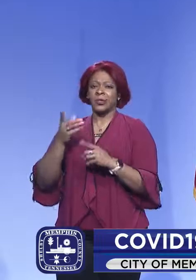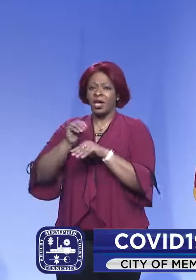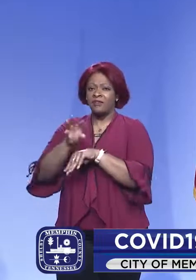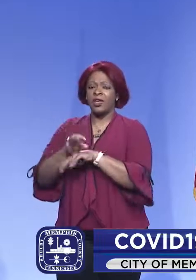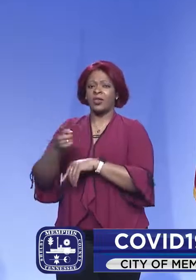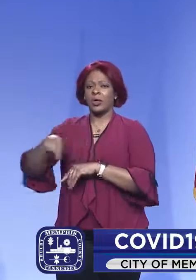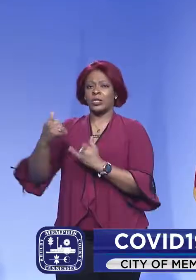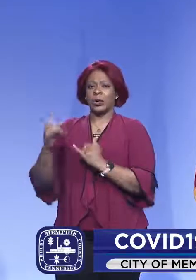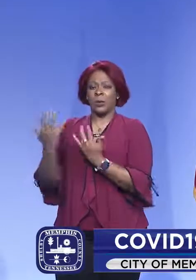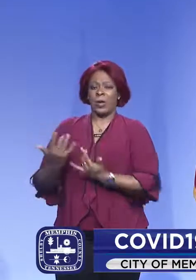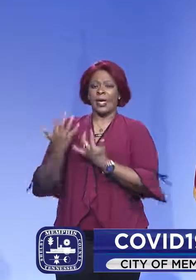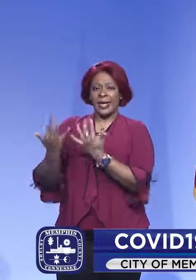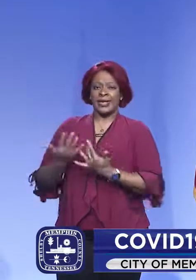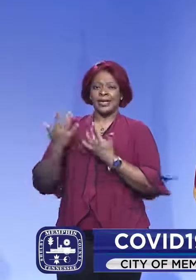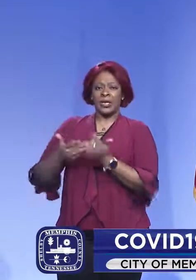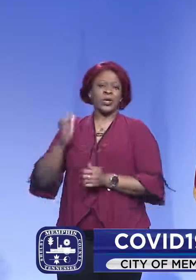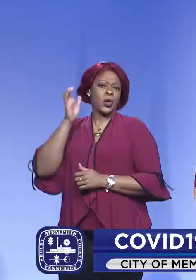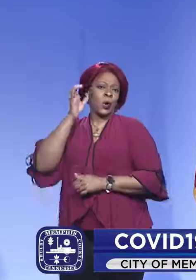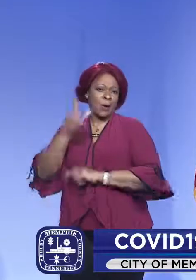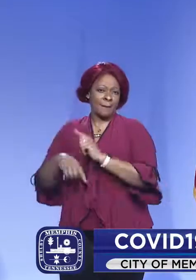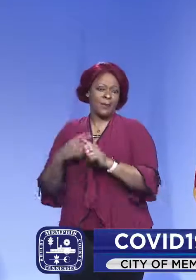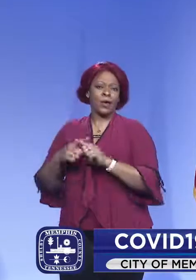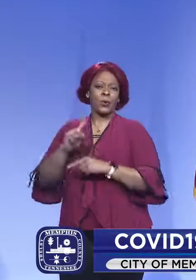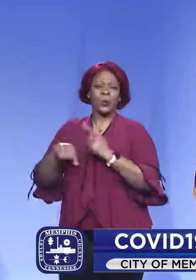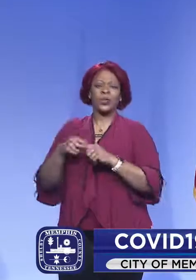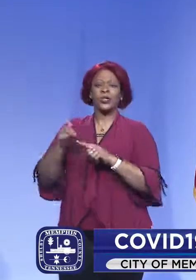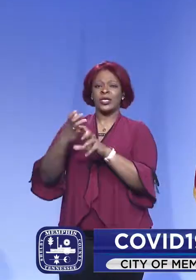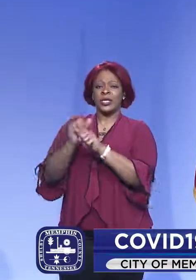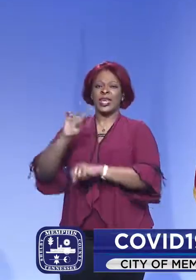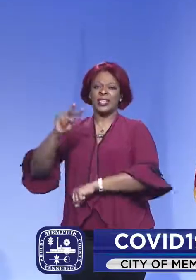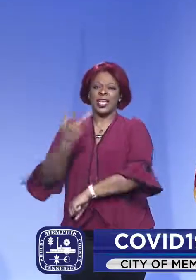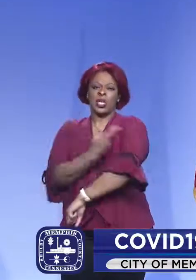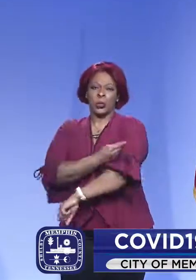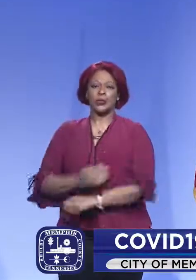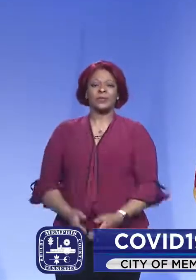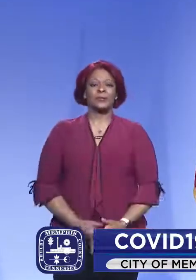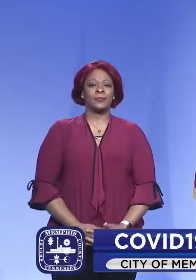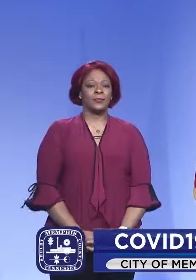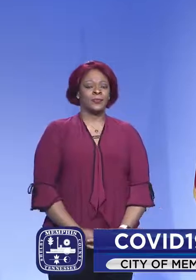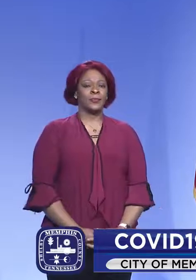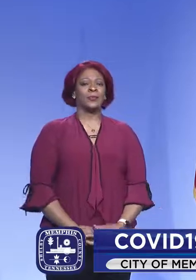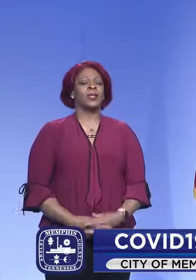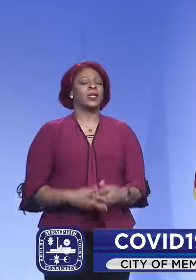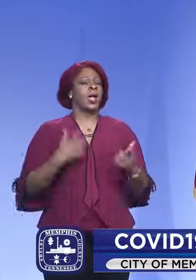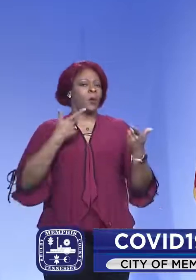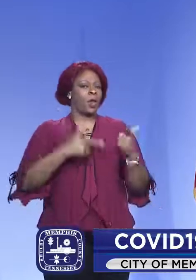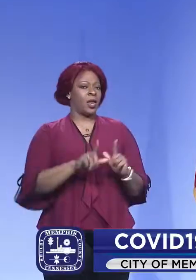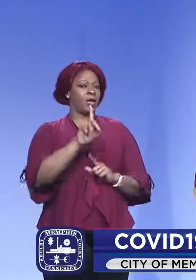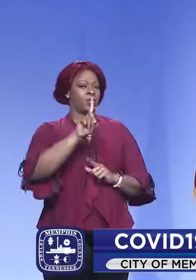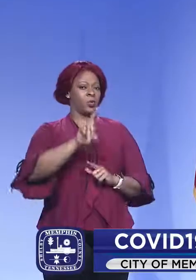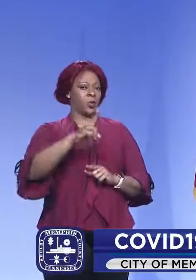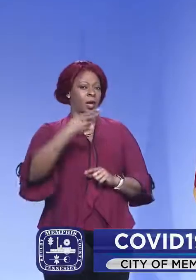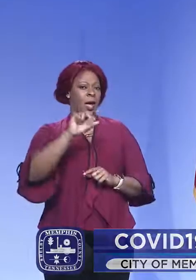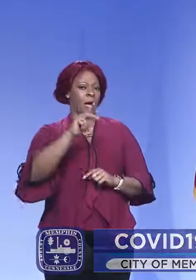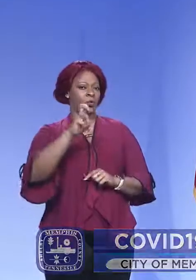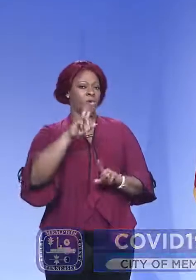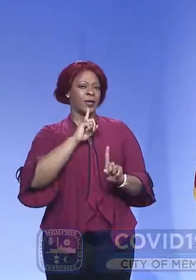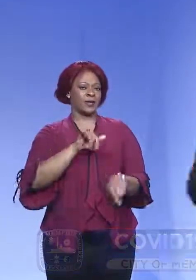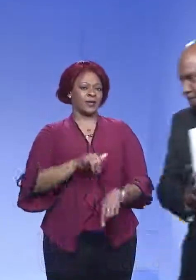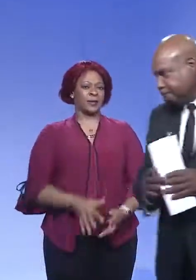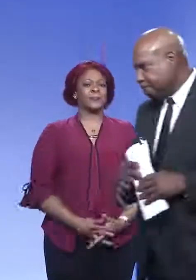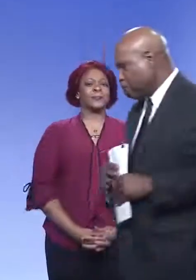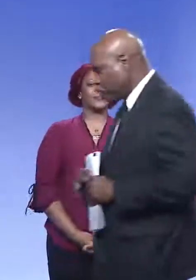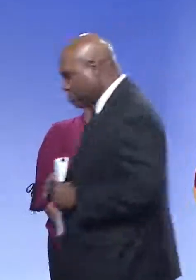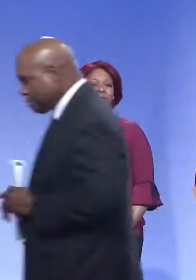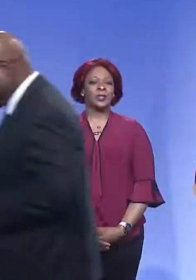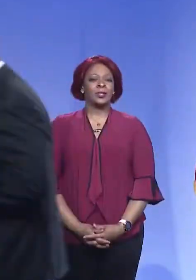still waiting to hear about when they should go get the second dose? Okay, I'm gonna let Dr. Haushalter answer that.